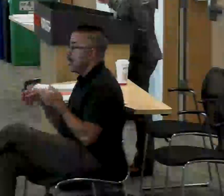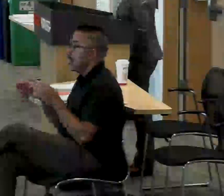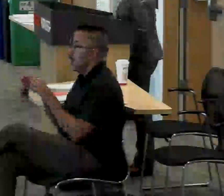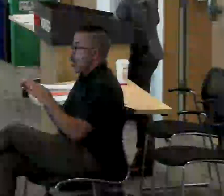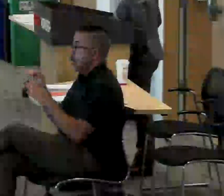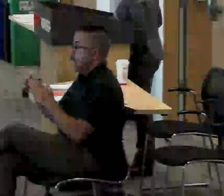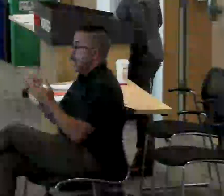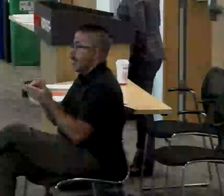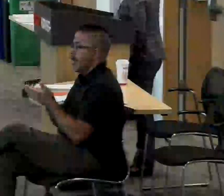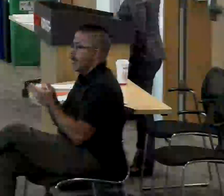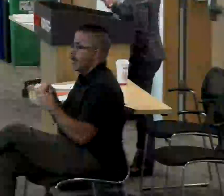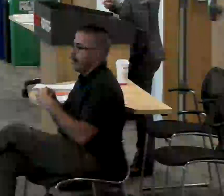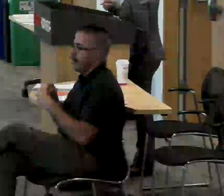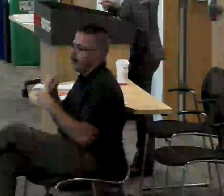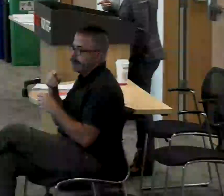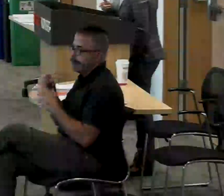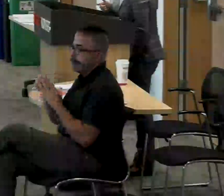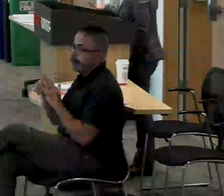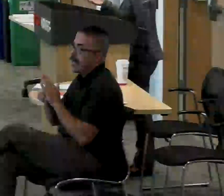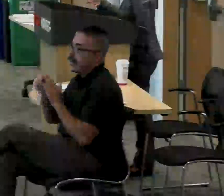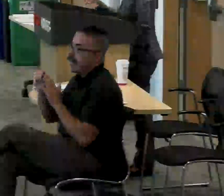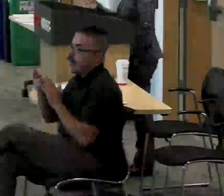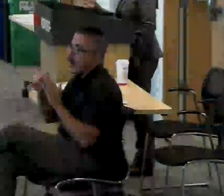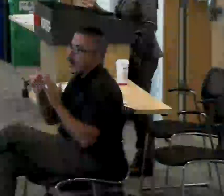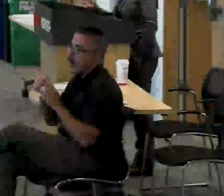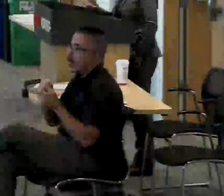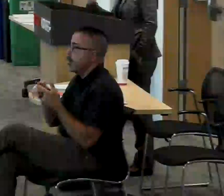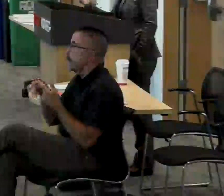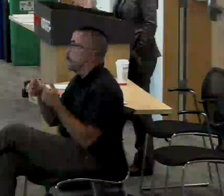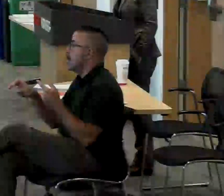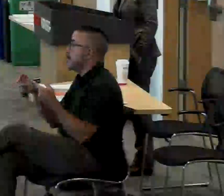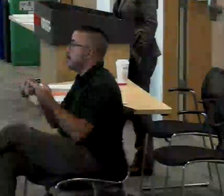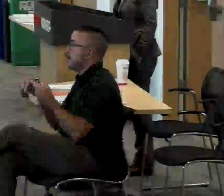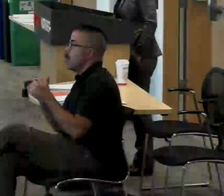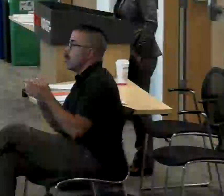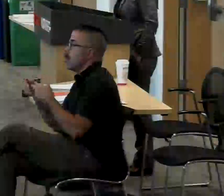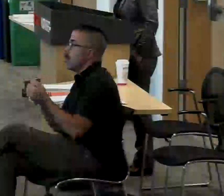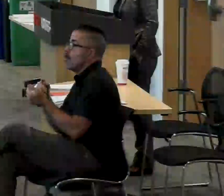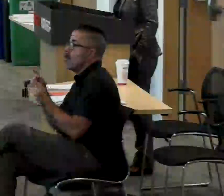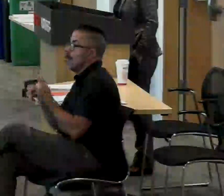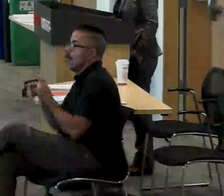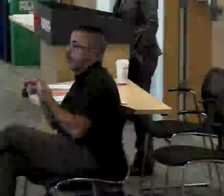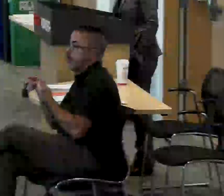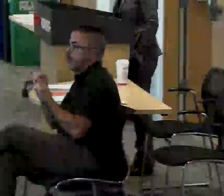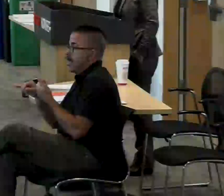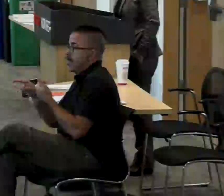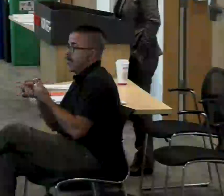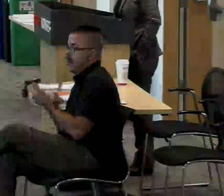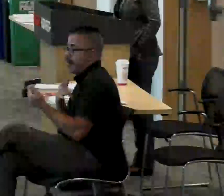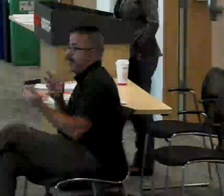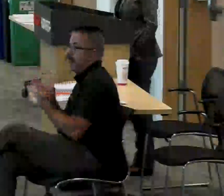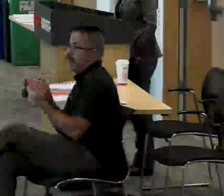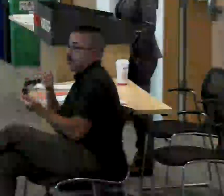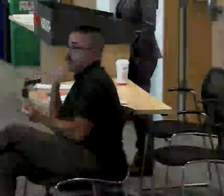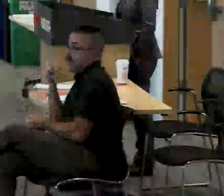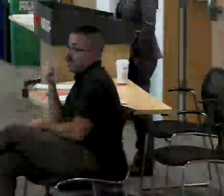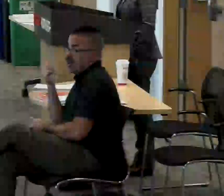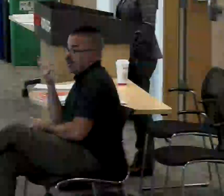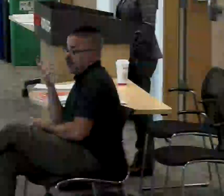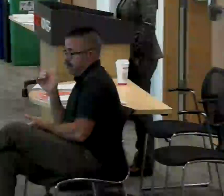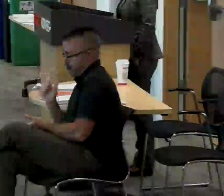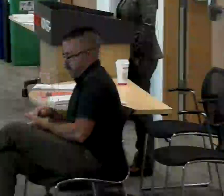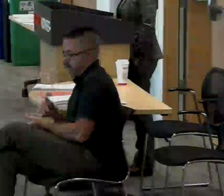let's say in Ohio, and then transfer your money to whatever program that maybe suits you better, and